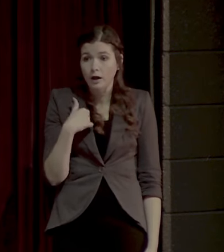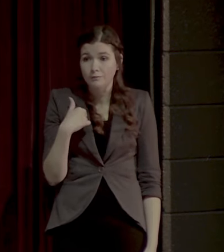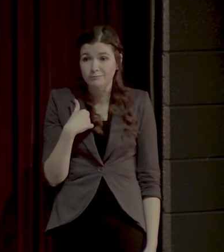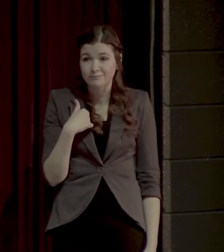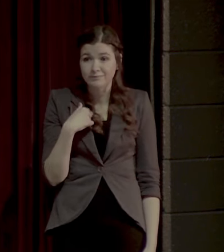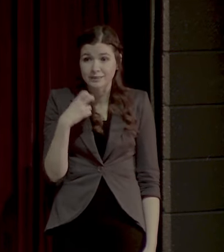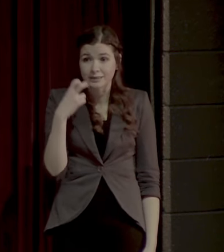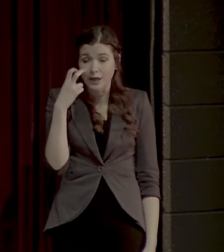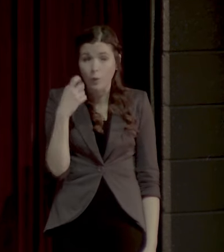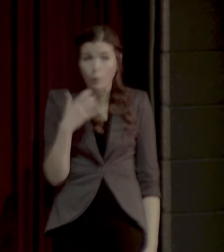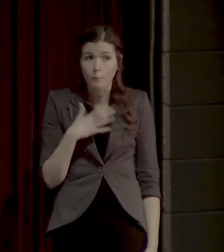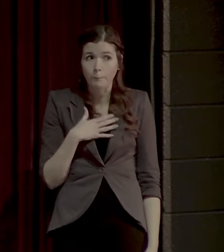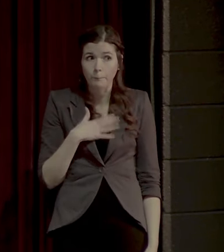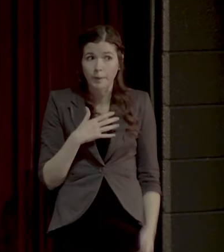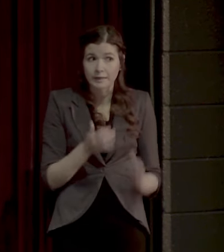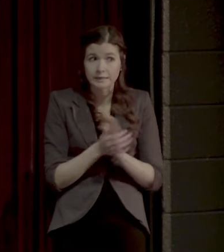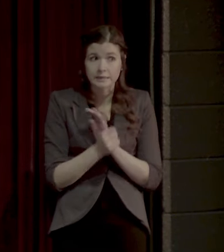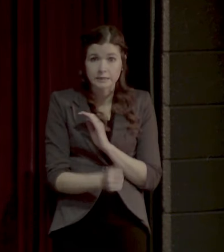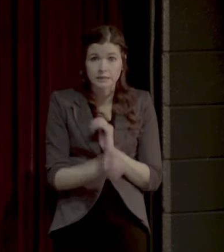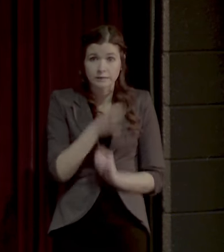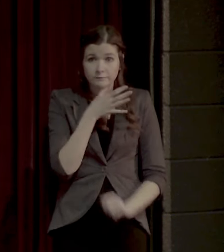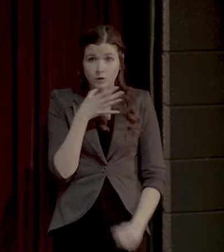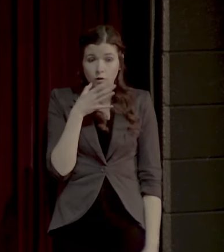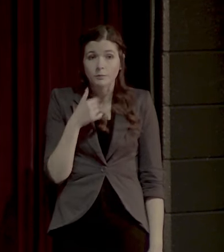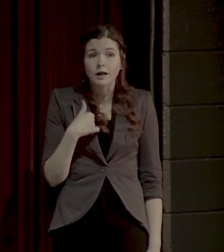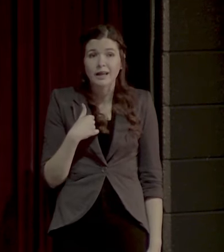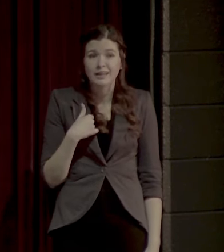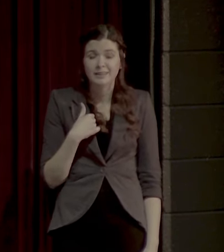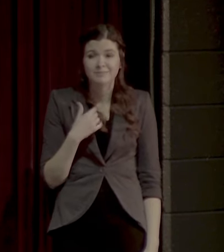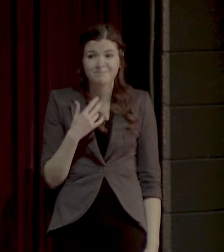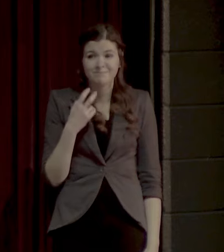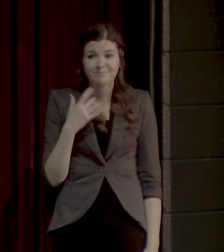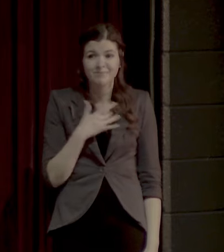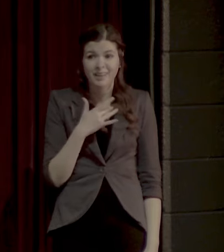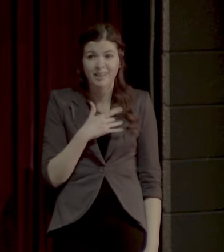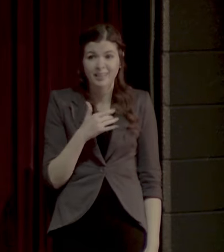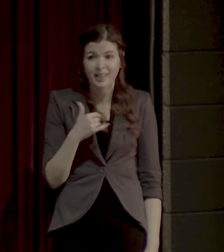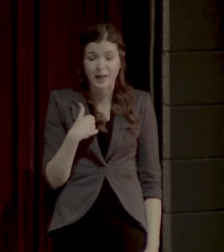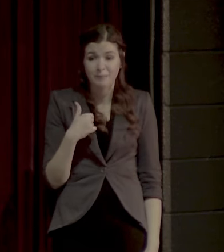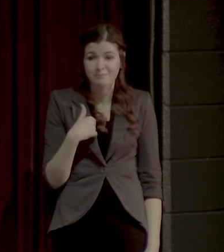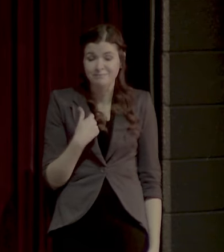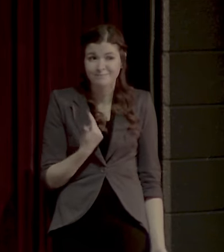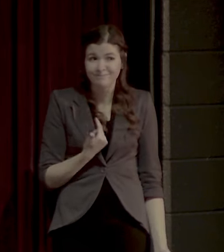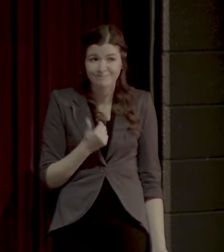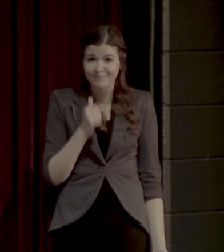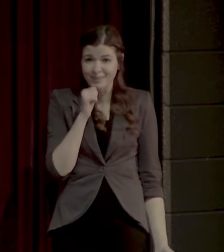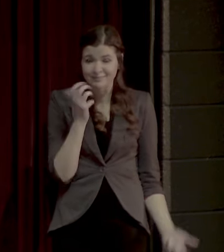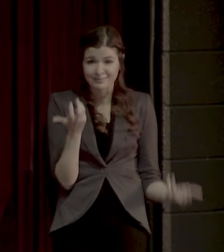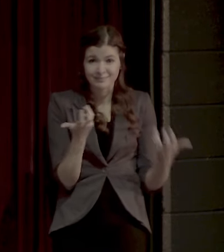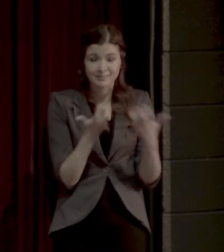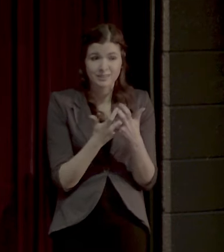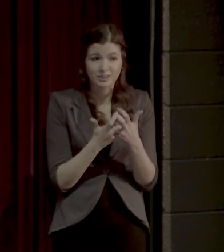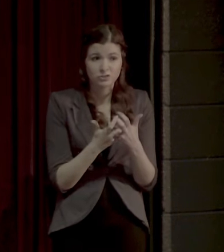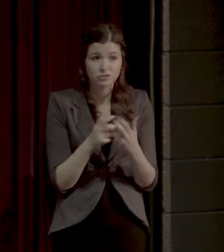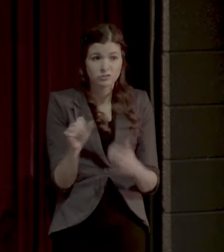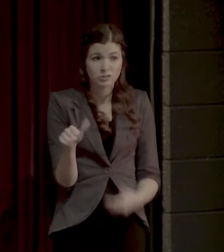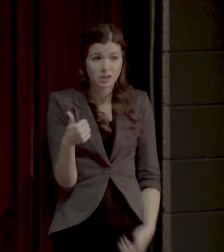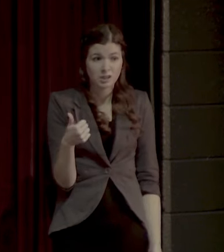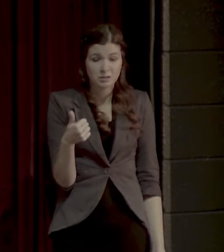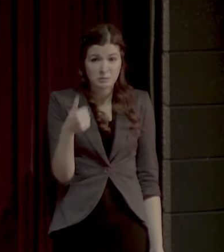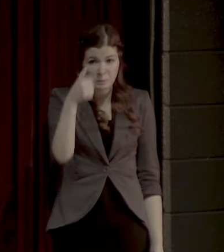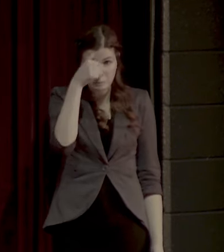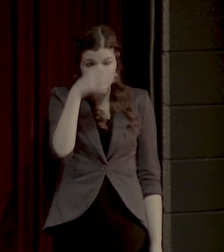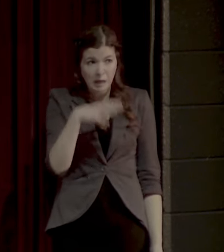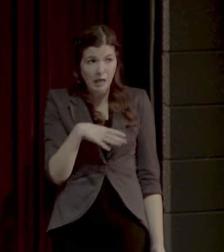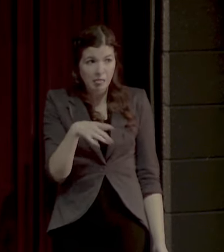had my doubts about my farming abilities. I felt like an imposter. seemed like I didn't quite belong, like all the other guys on the farm knew